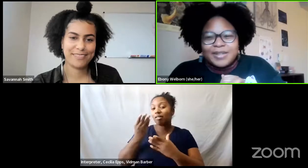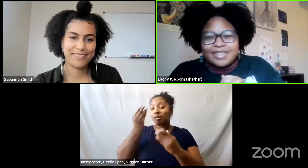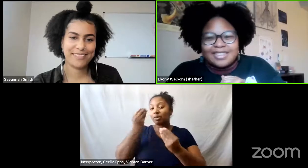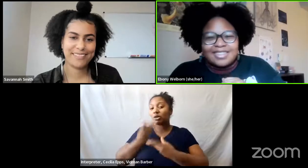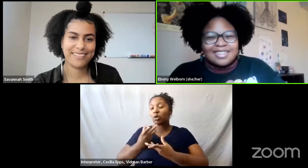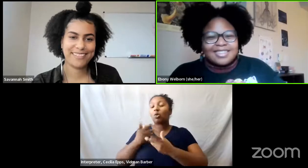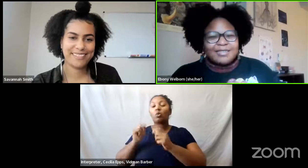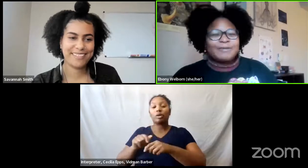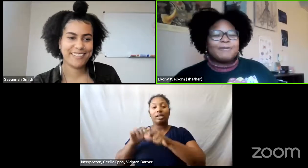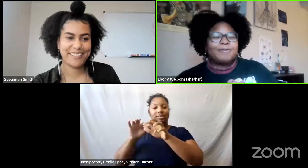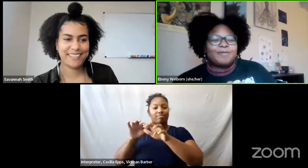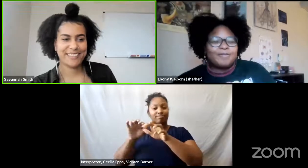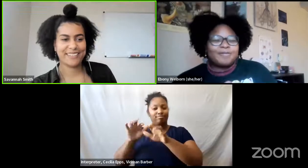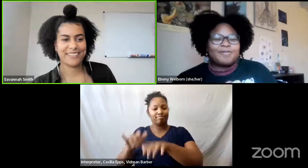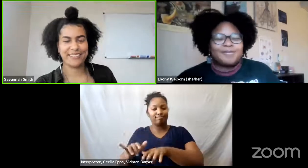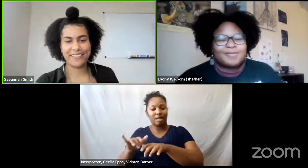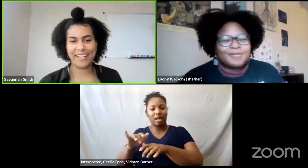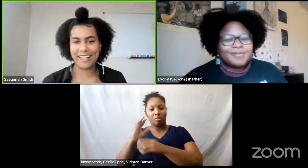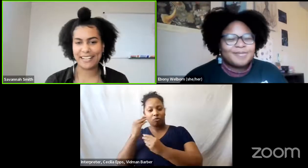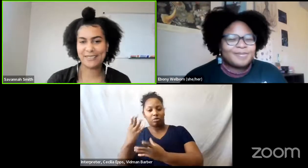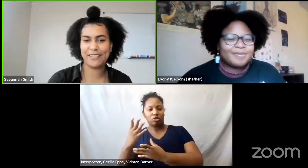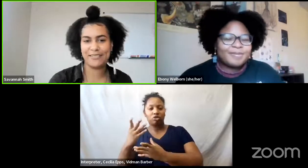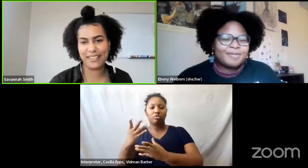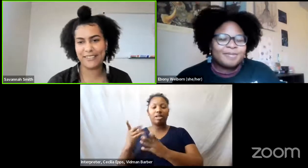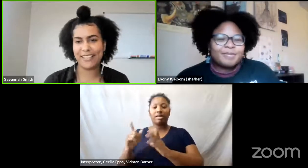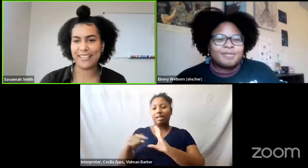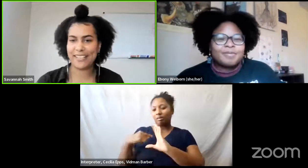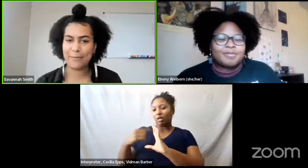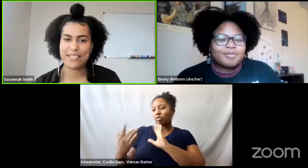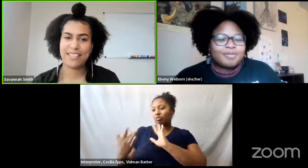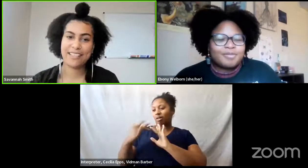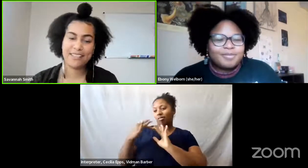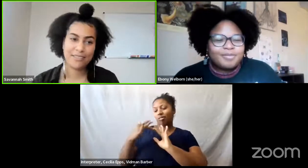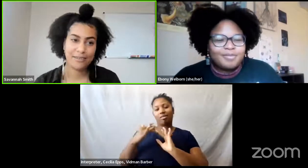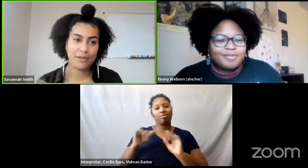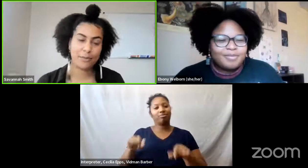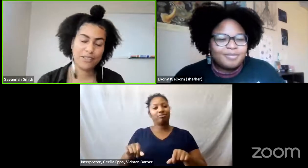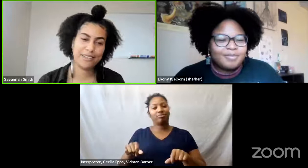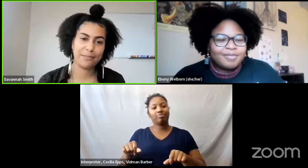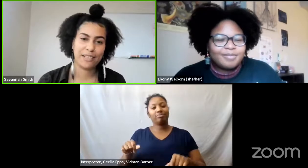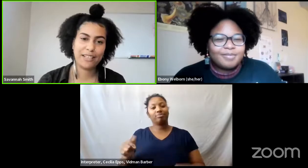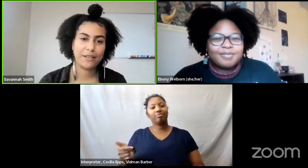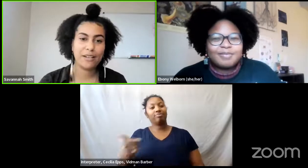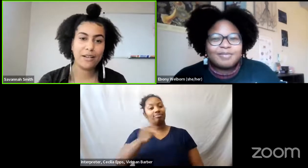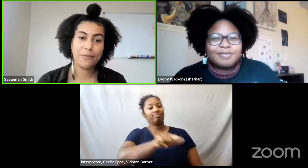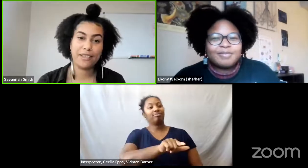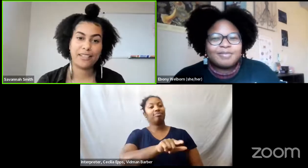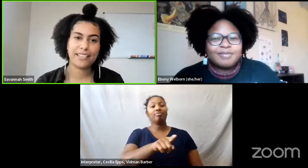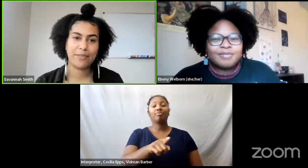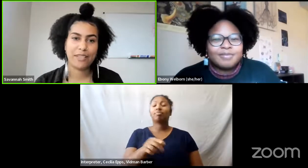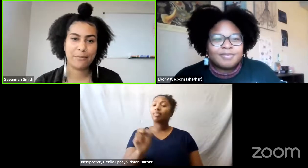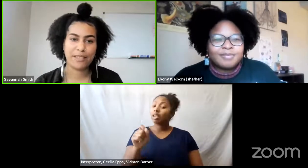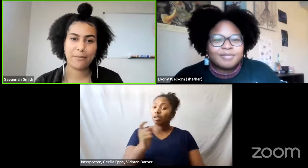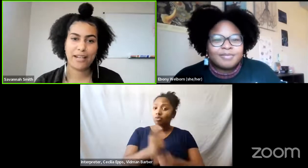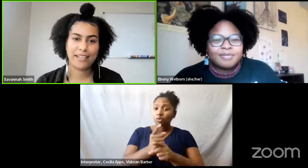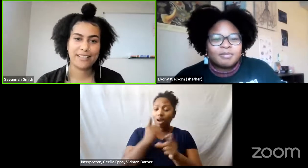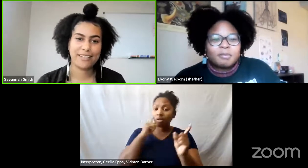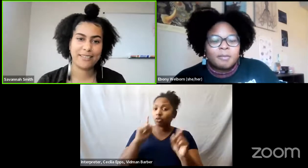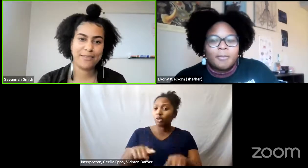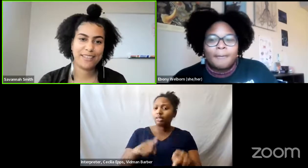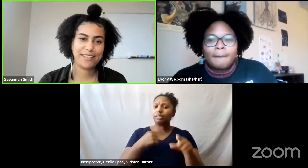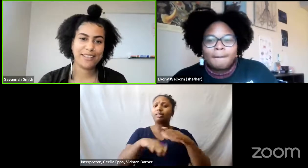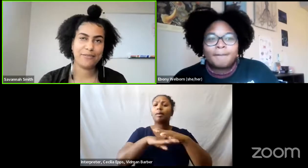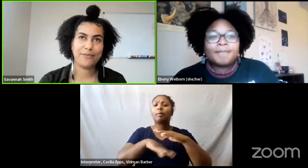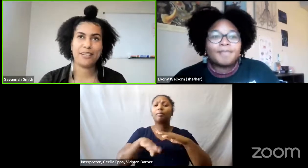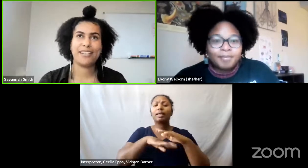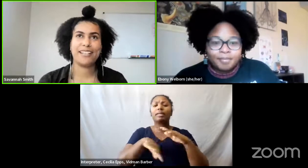about your experiences. Right. And I just want to reiterate, like Ebony said, this was a really beginner friendly activity, but somatics